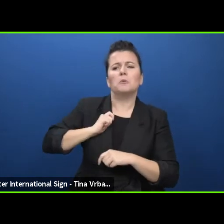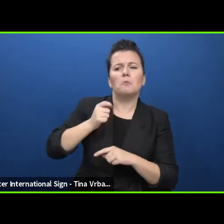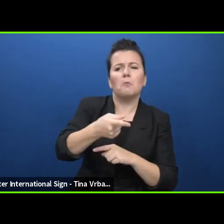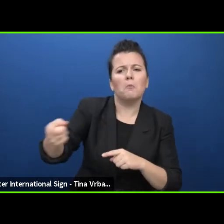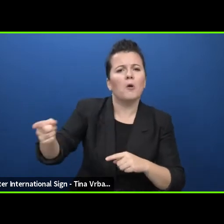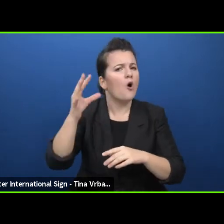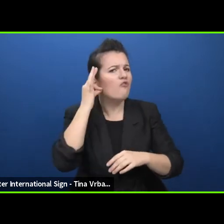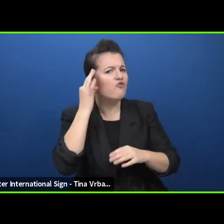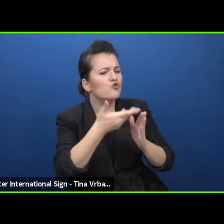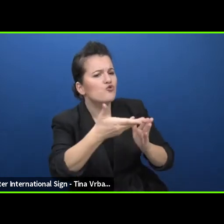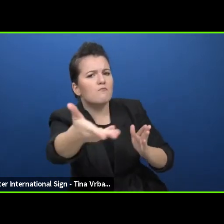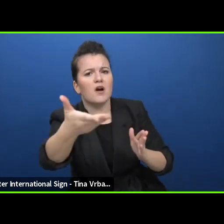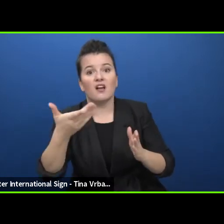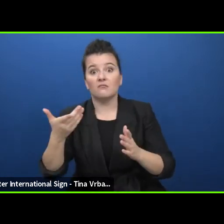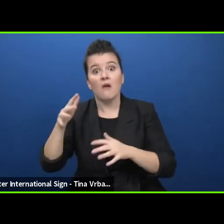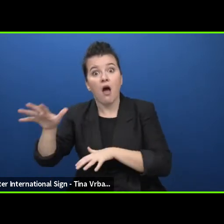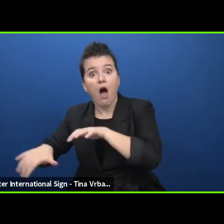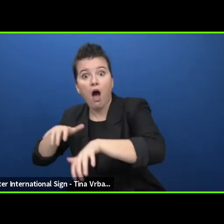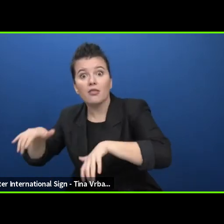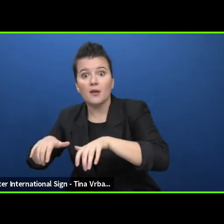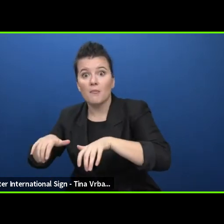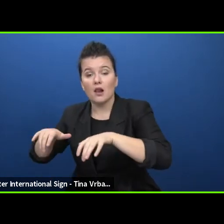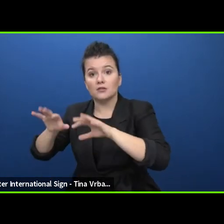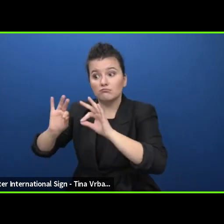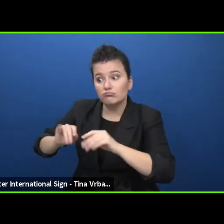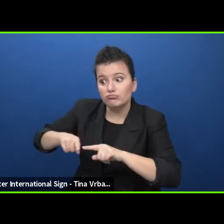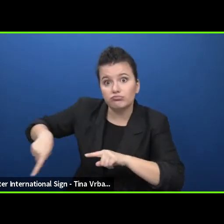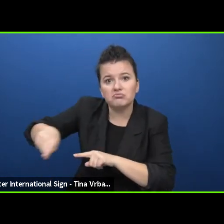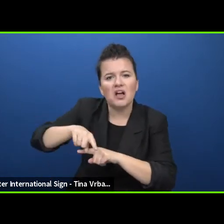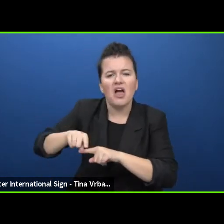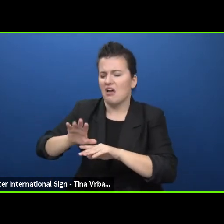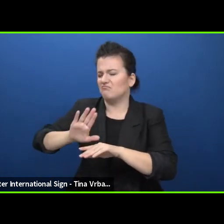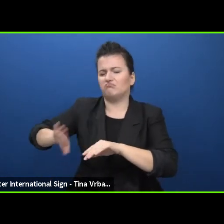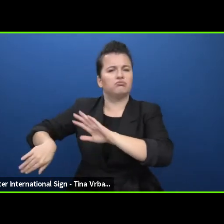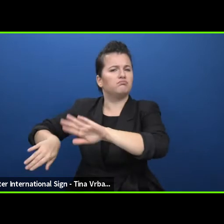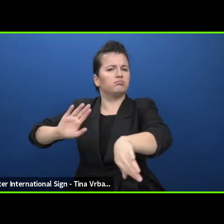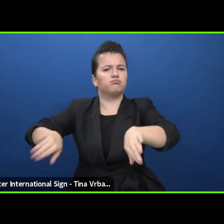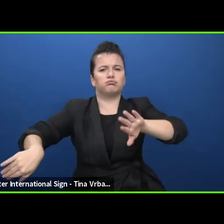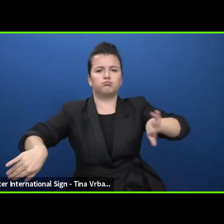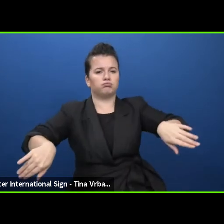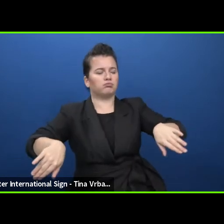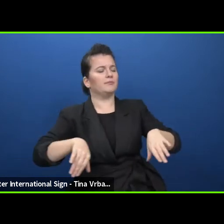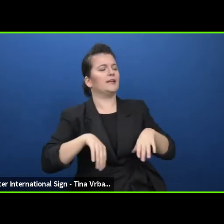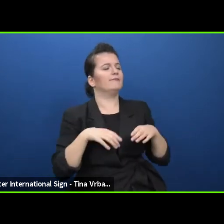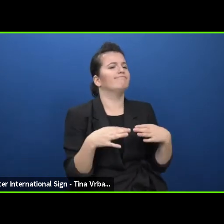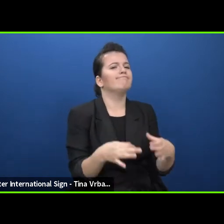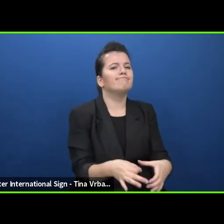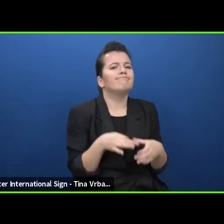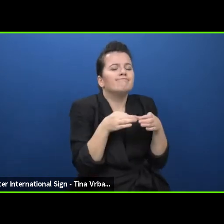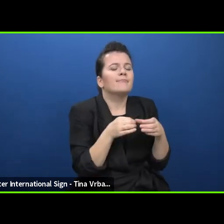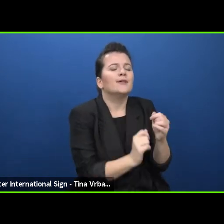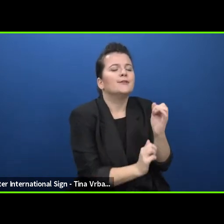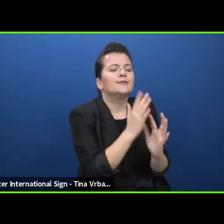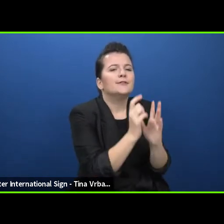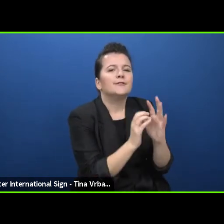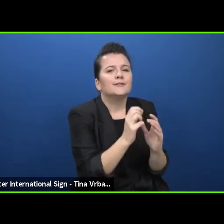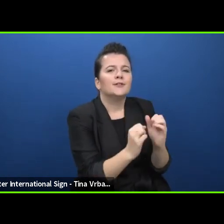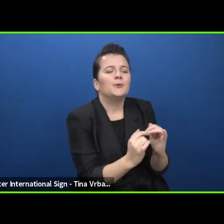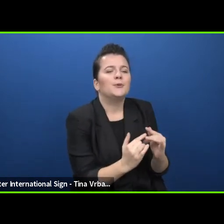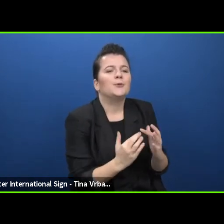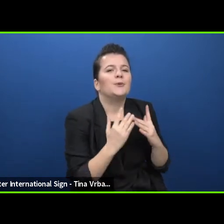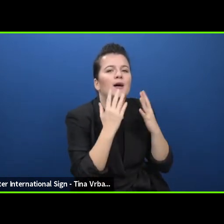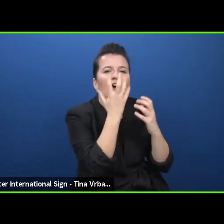untrustworthy subjects surrounding him. As the warmth of the fireplace was traveling into his